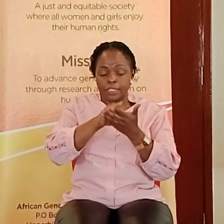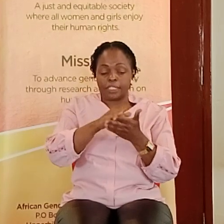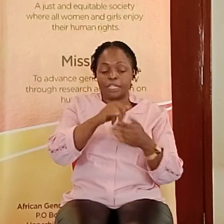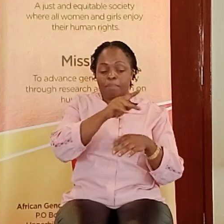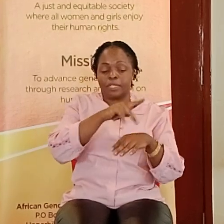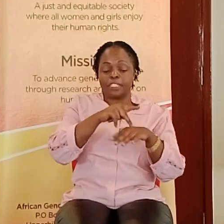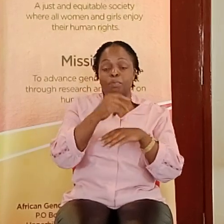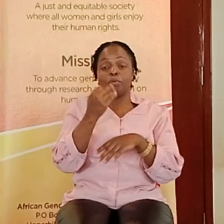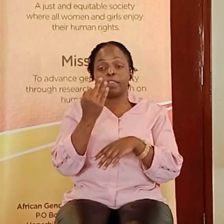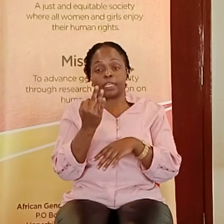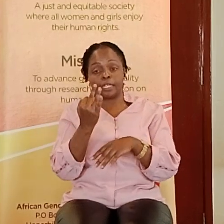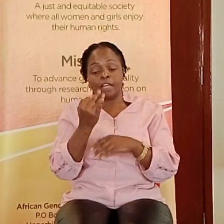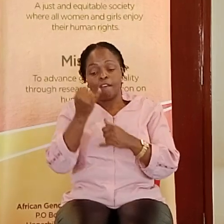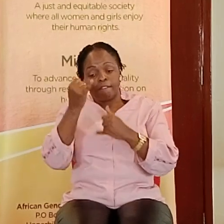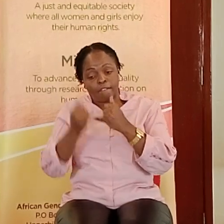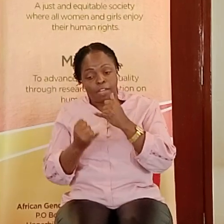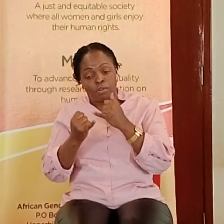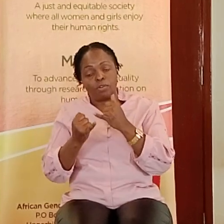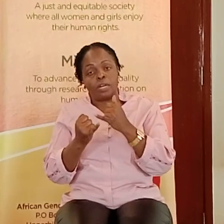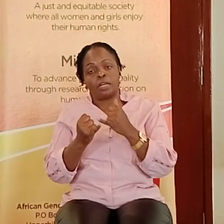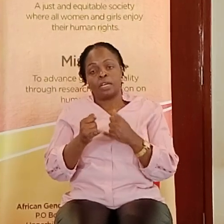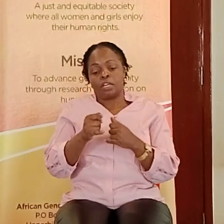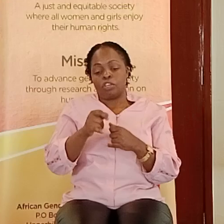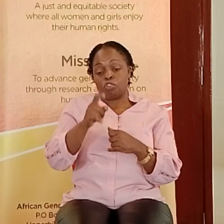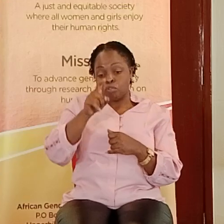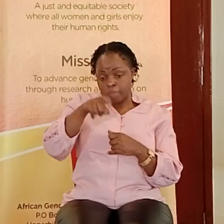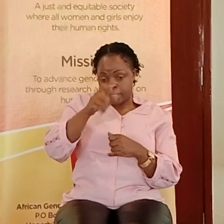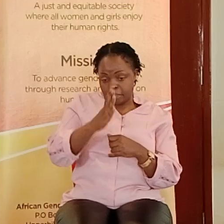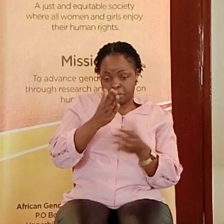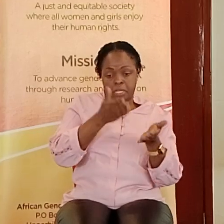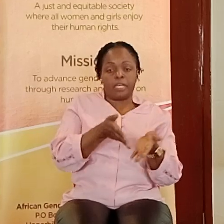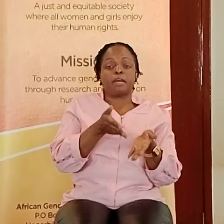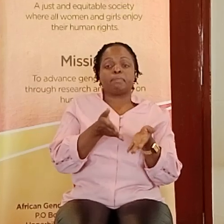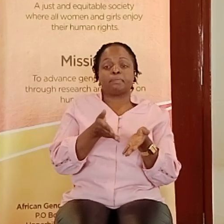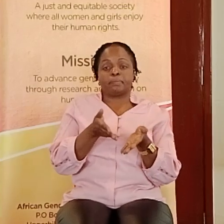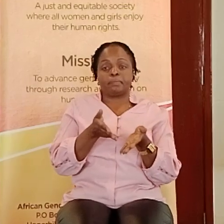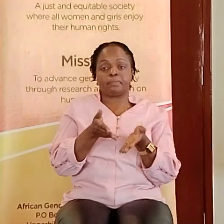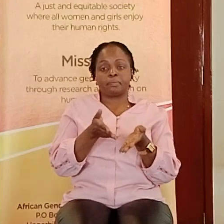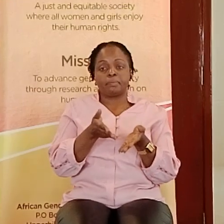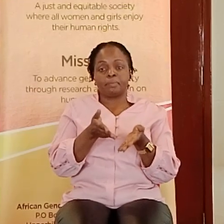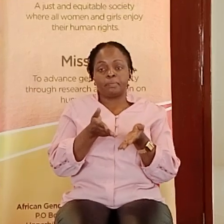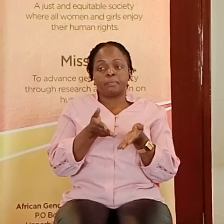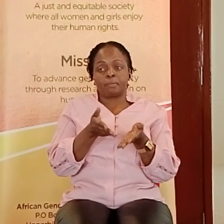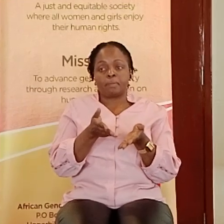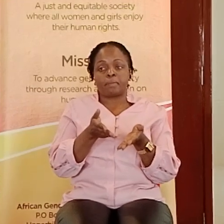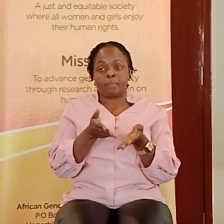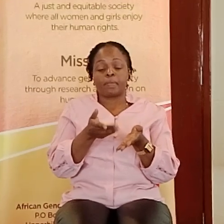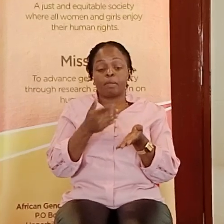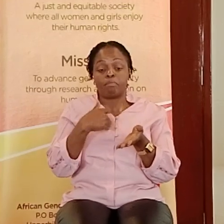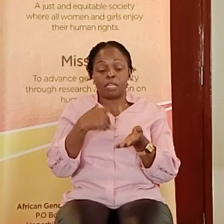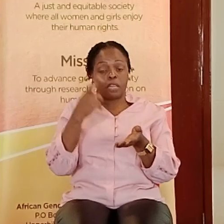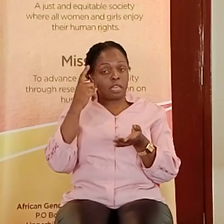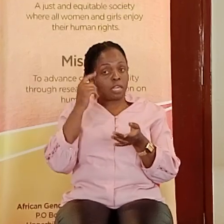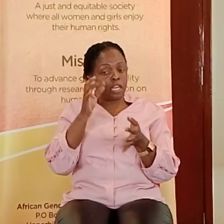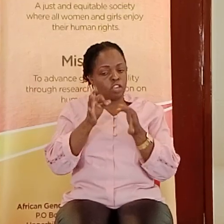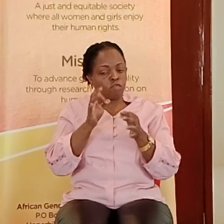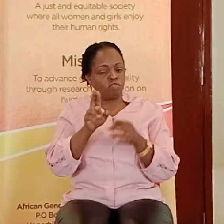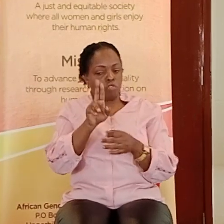3. And the last one is just be here. I think if you are using your heart, then the fourth